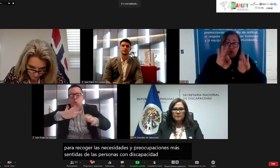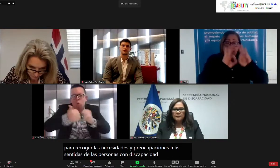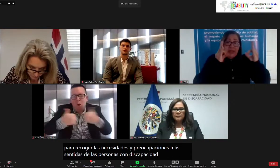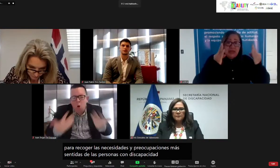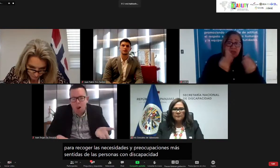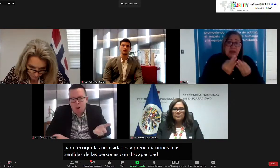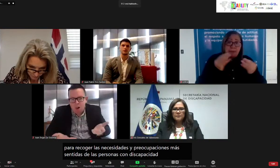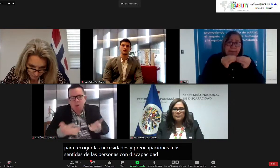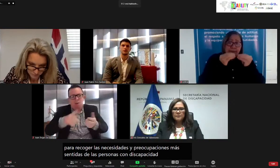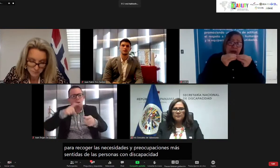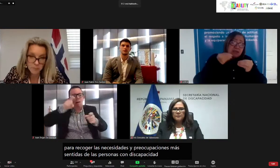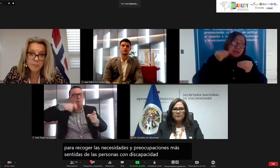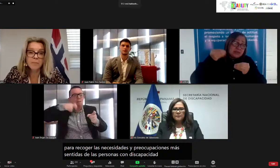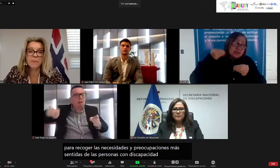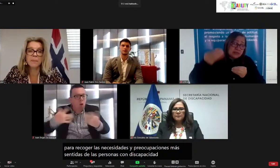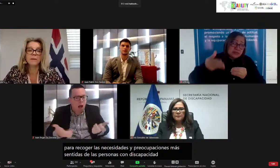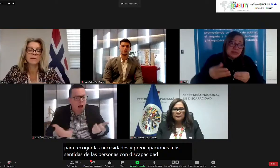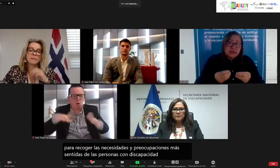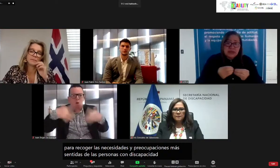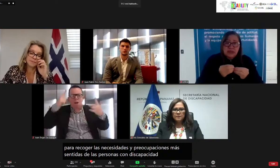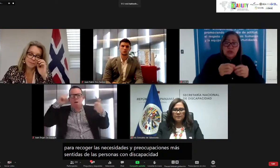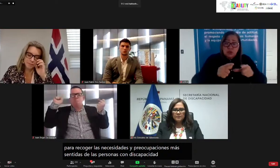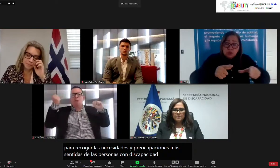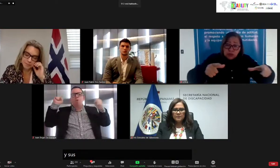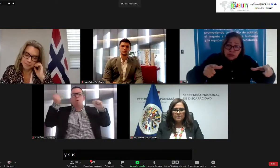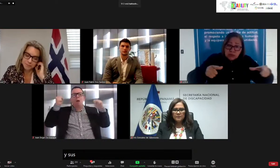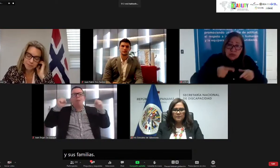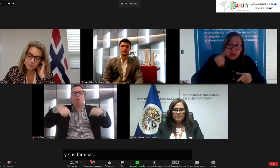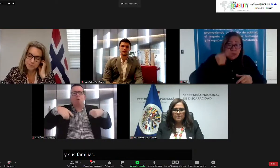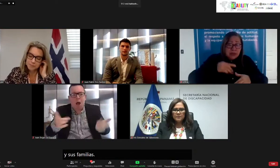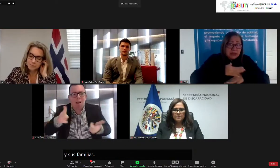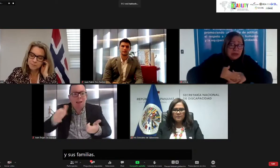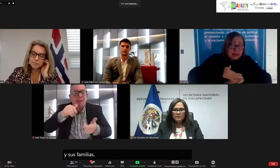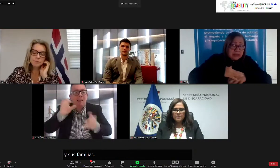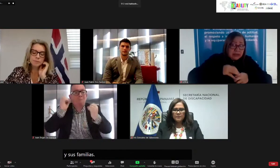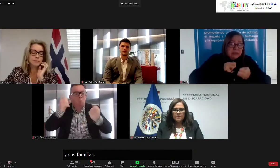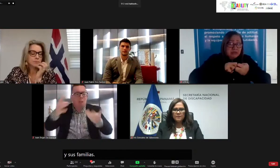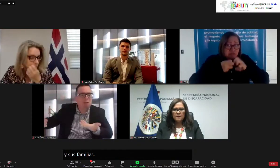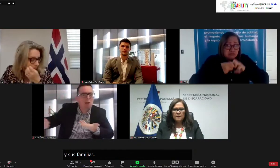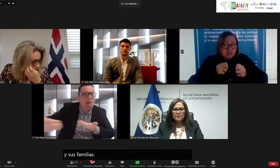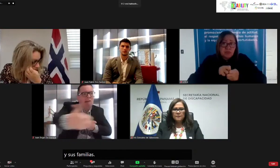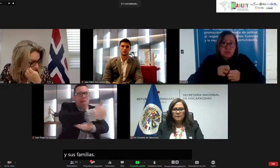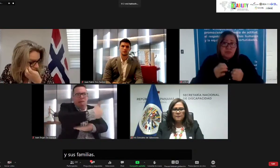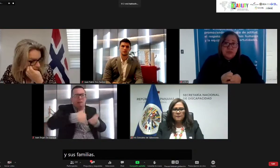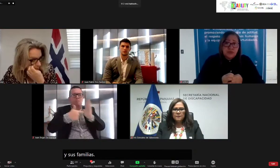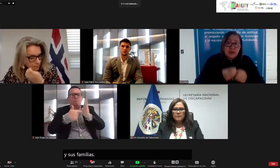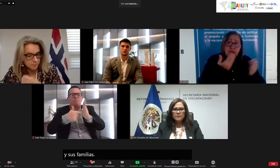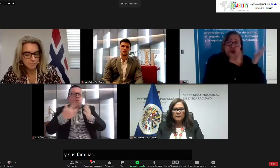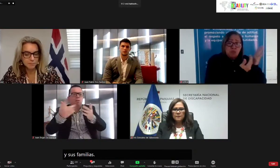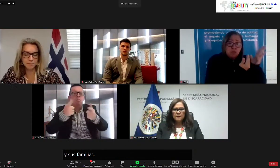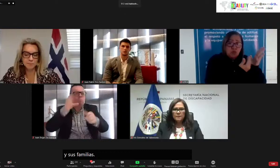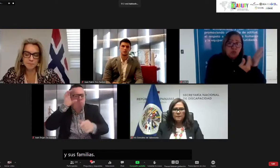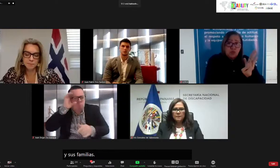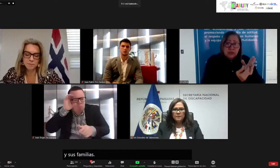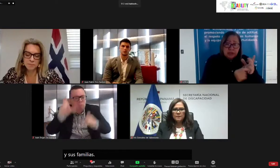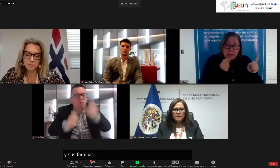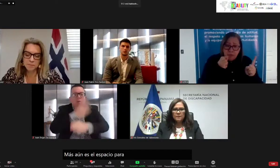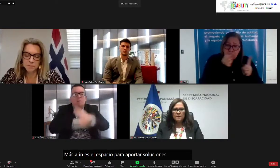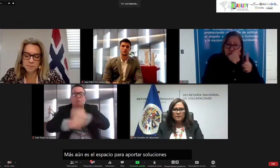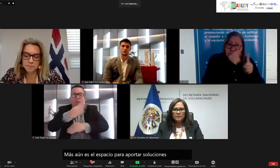disabilities and their families even more this is a space to contribute with tangible solutions